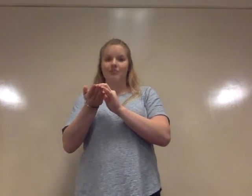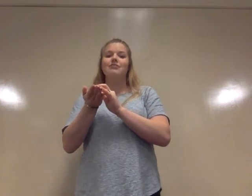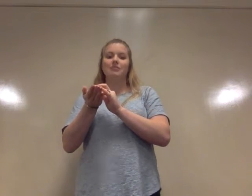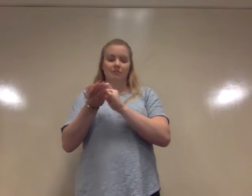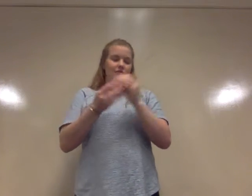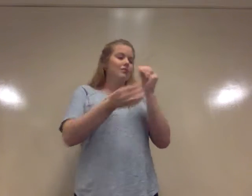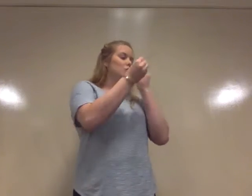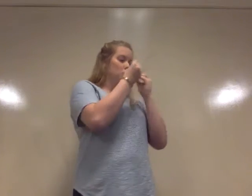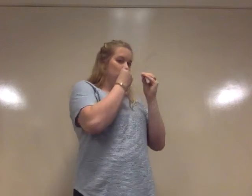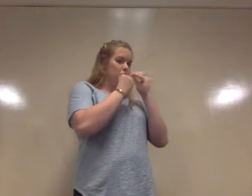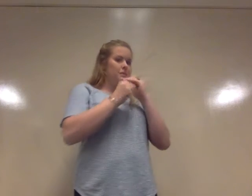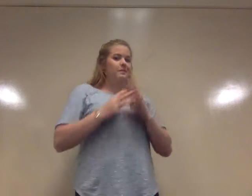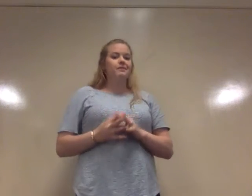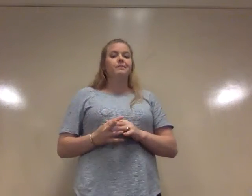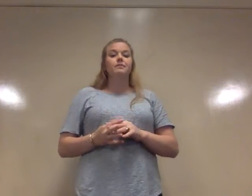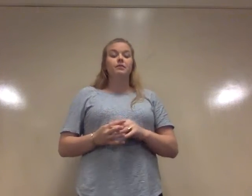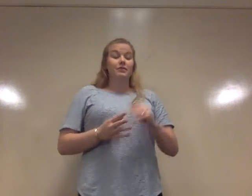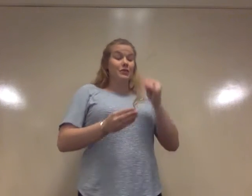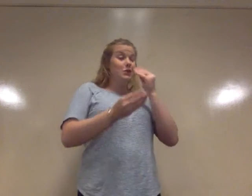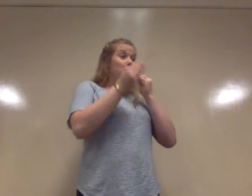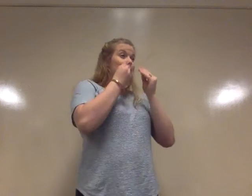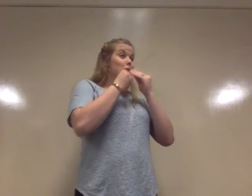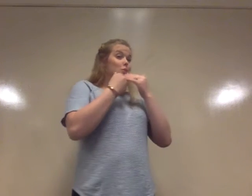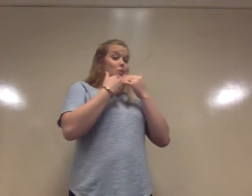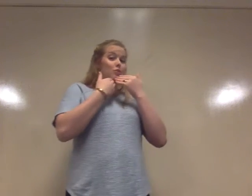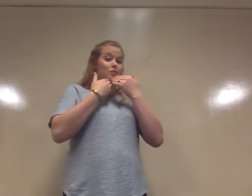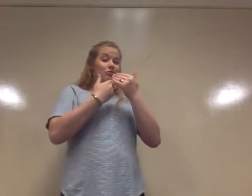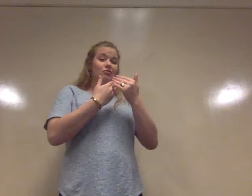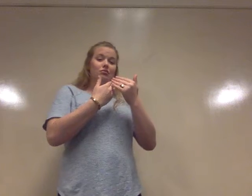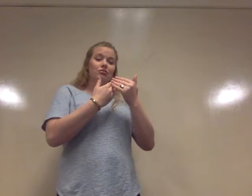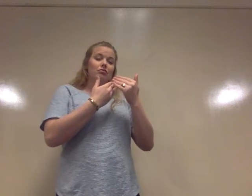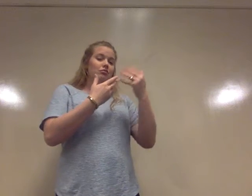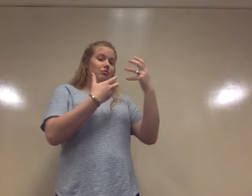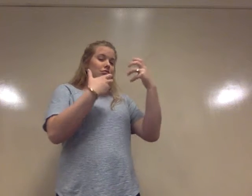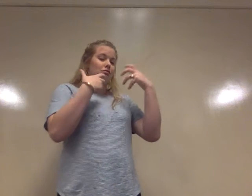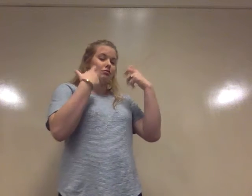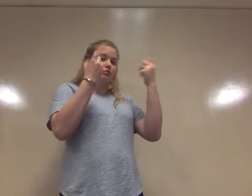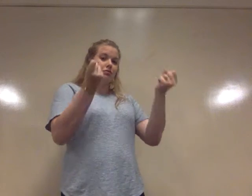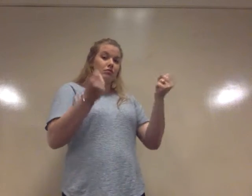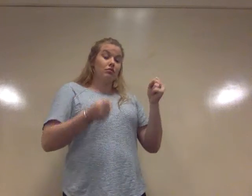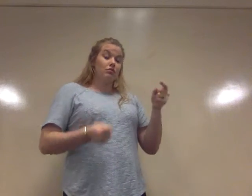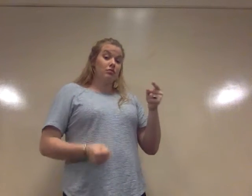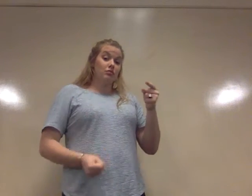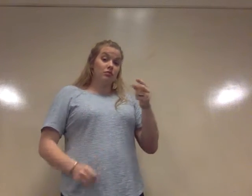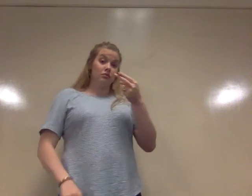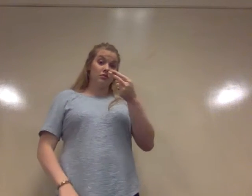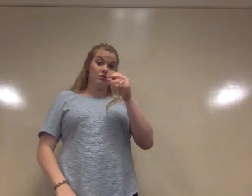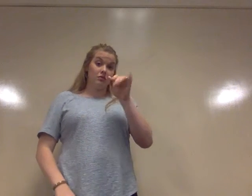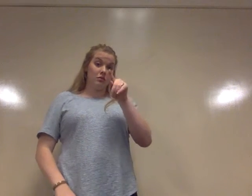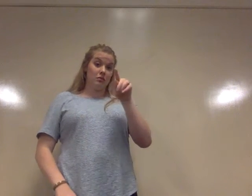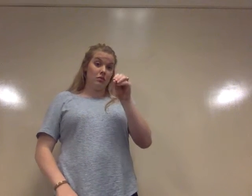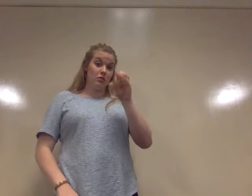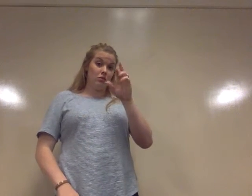The idea of using nutrition to promote good health is nothing new. Indeed, Hippocrates, the ancient Greek father of Western